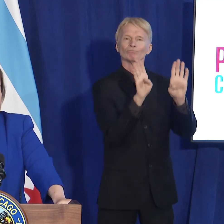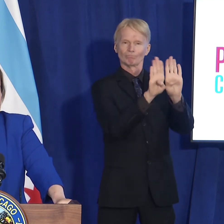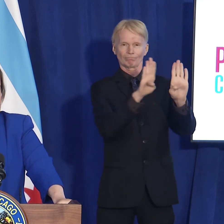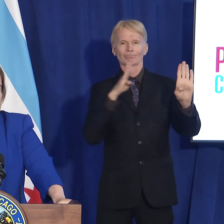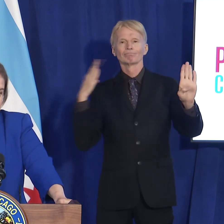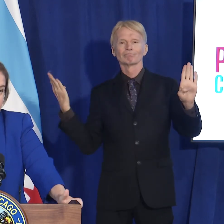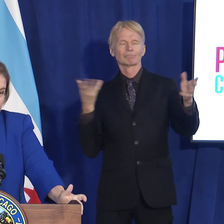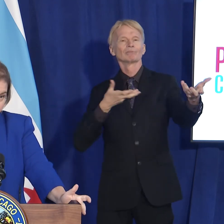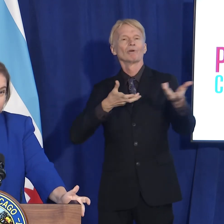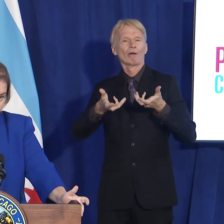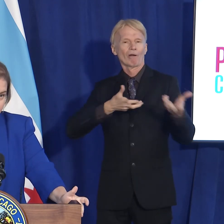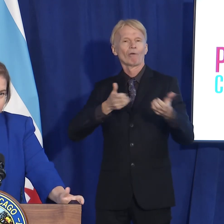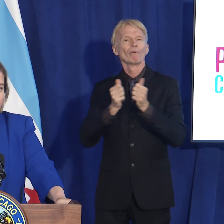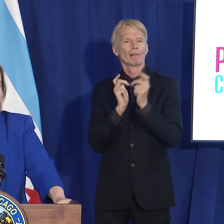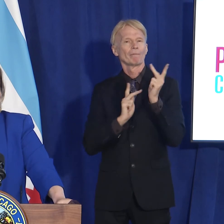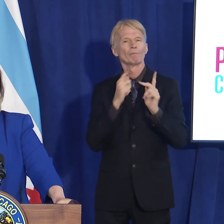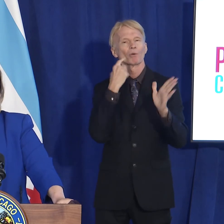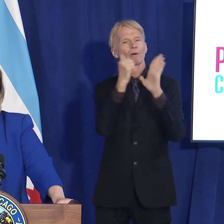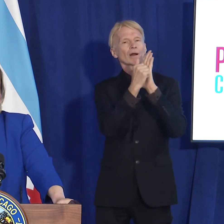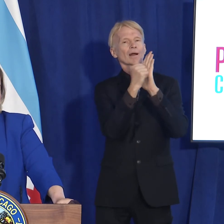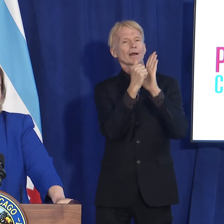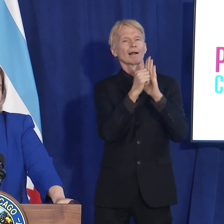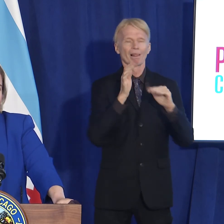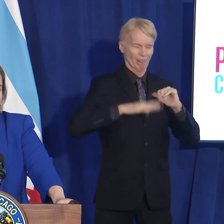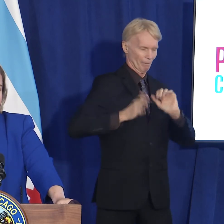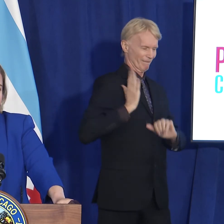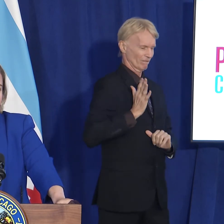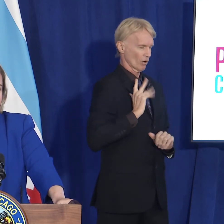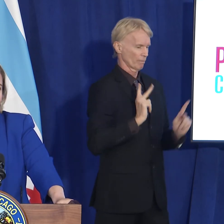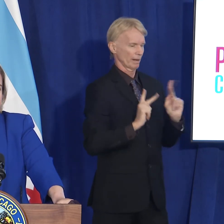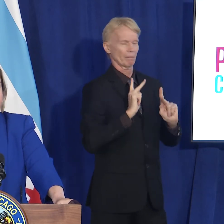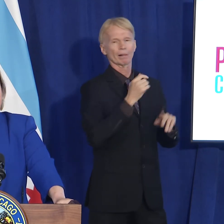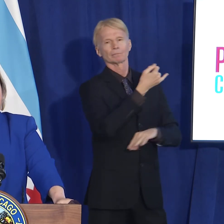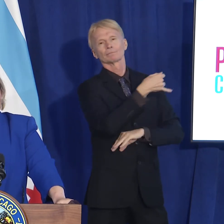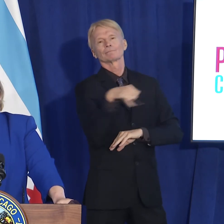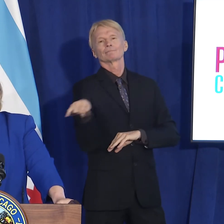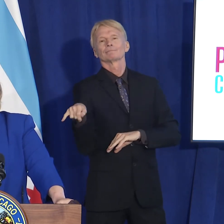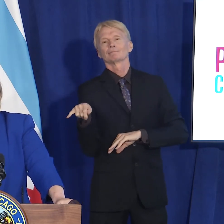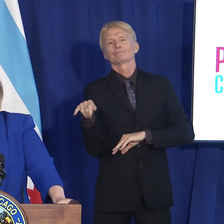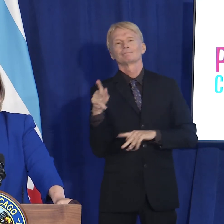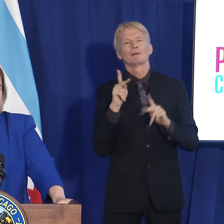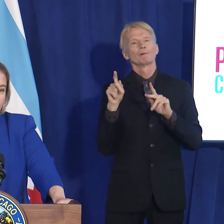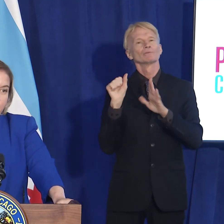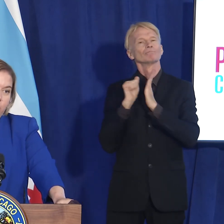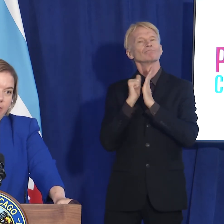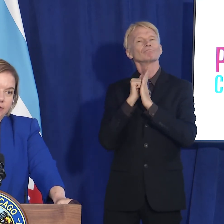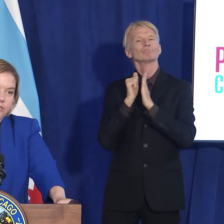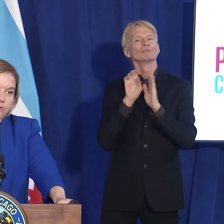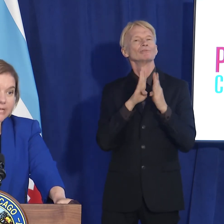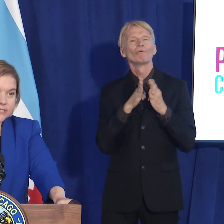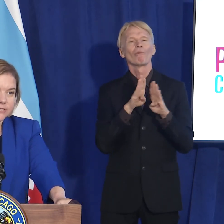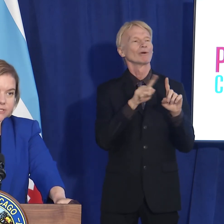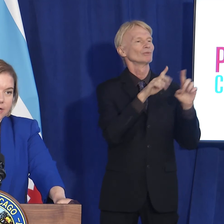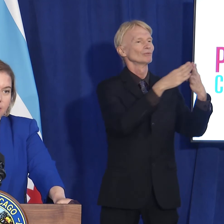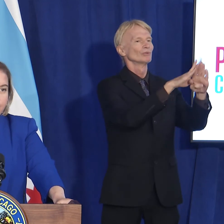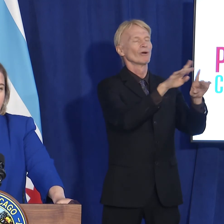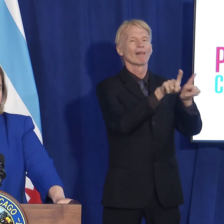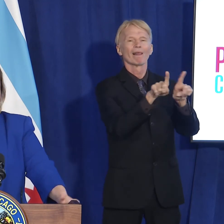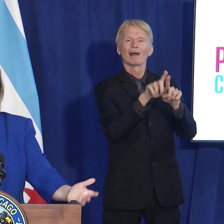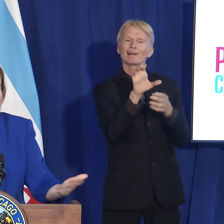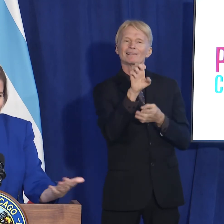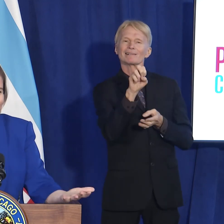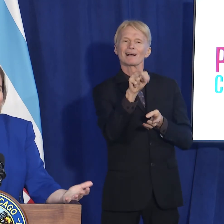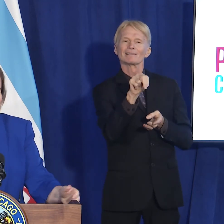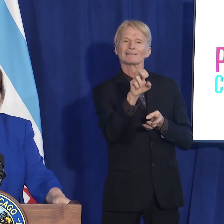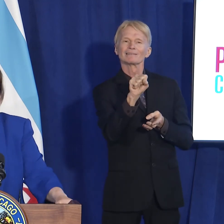and engage. That's pretty good compared to where we look at, for example, some of the door-to-door work that was happening related to census sign-up.